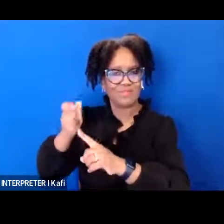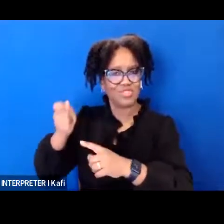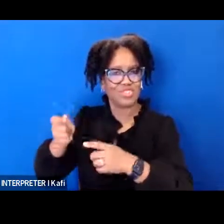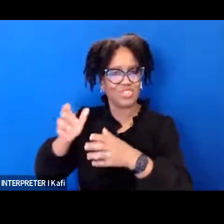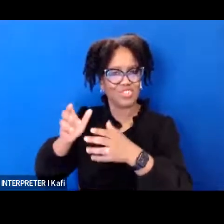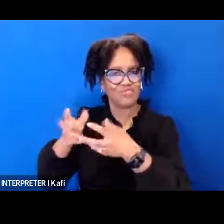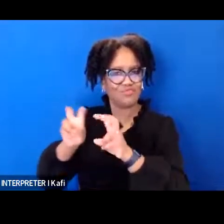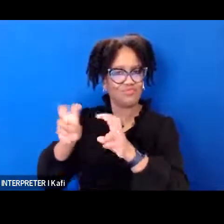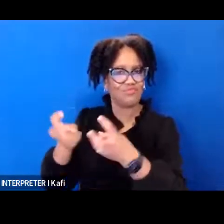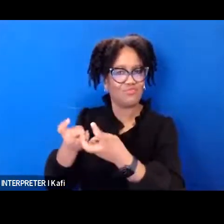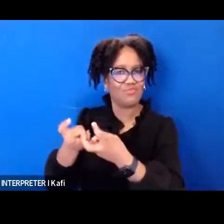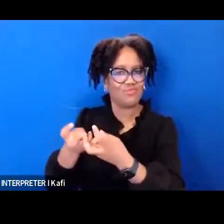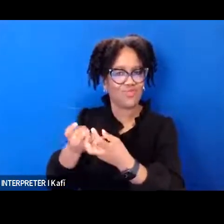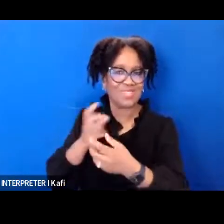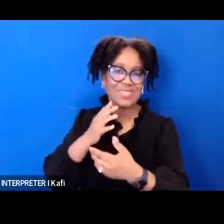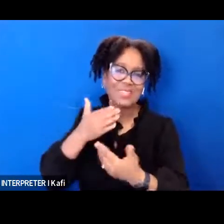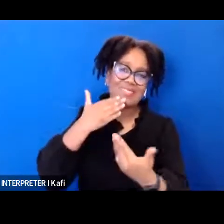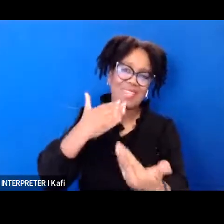day